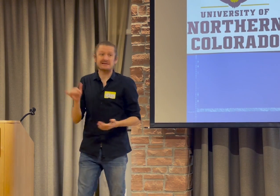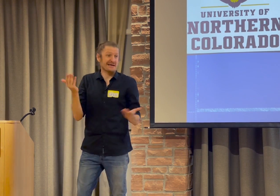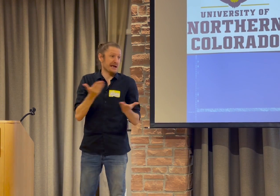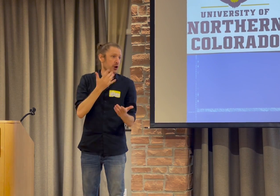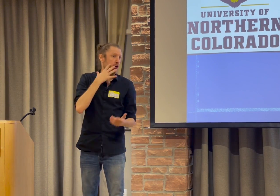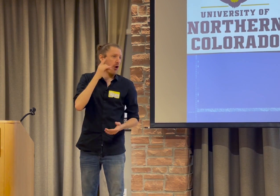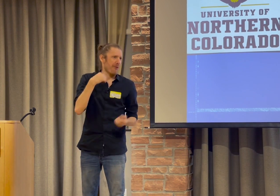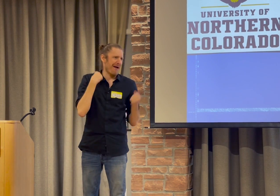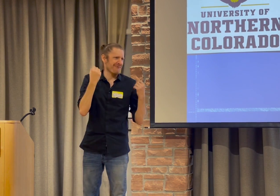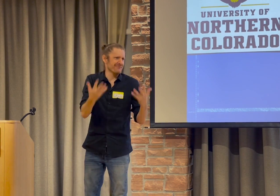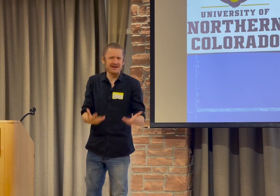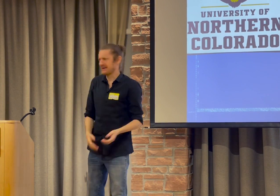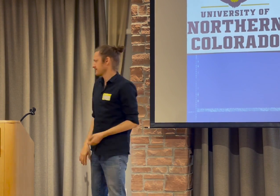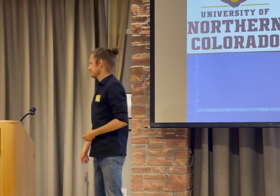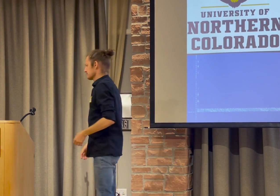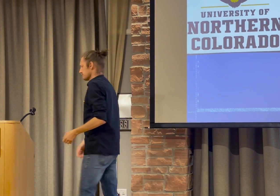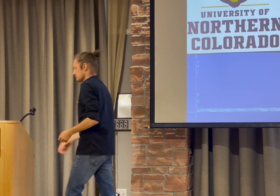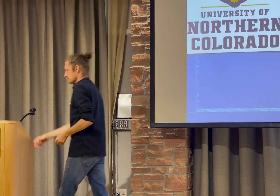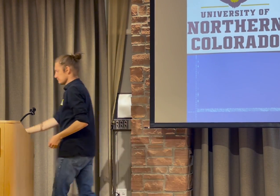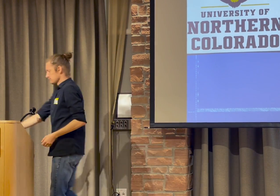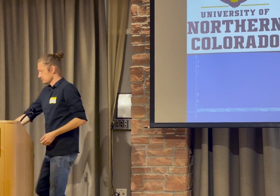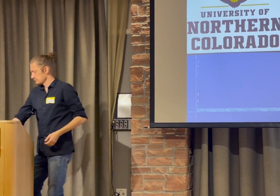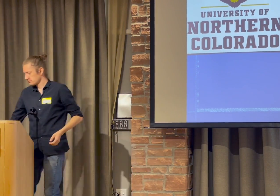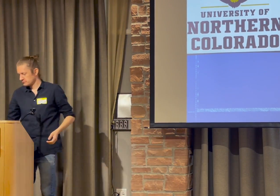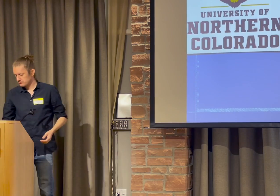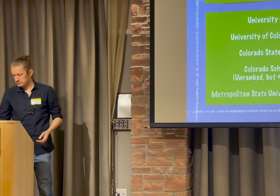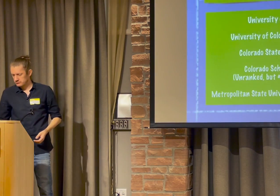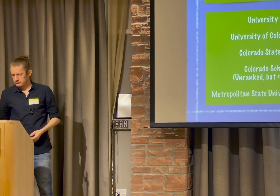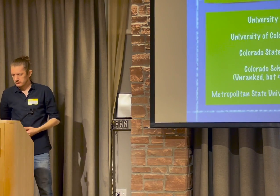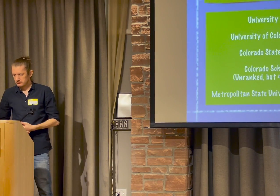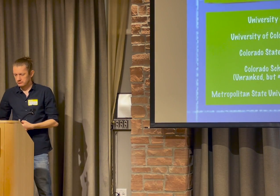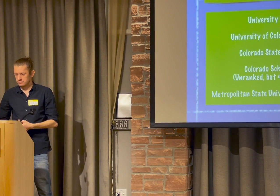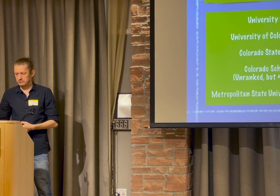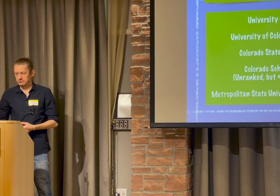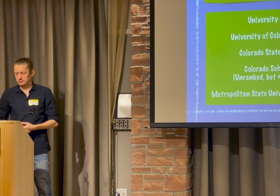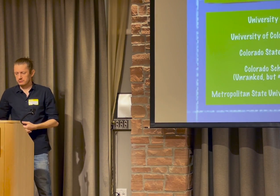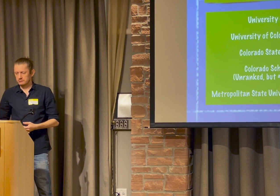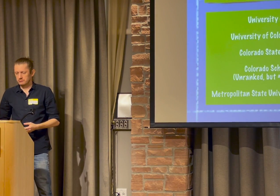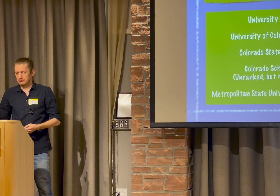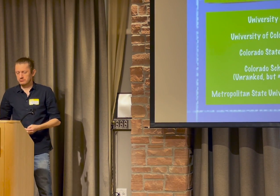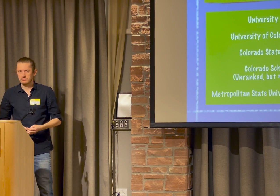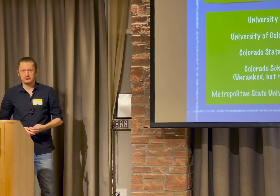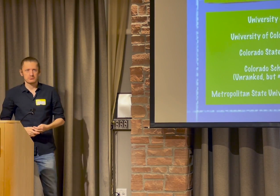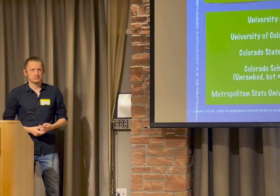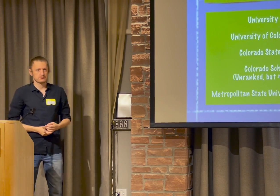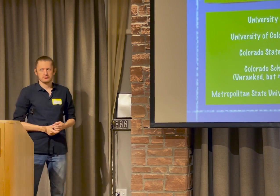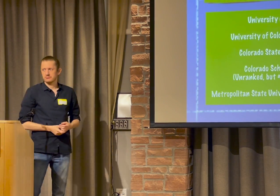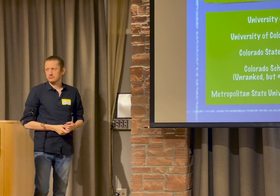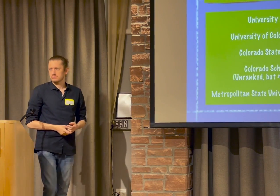Also, deaf people are more considered normal, so to speak, at these schools.